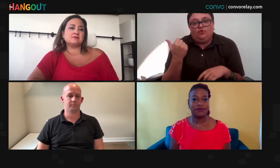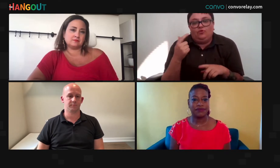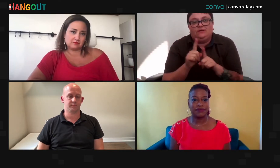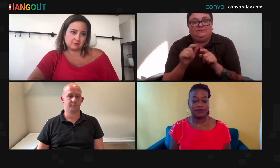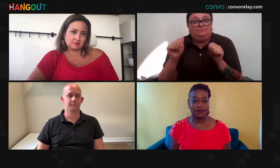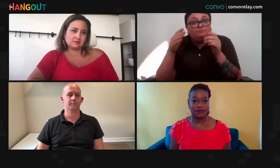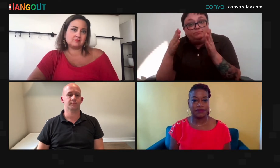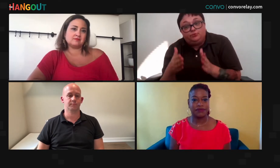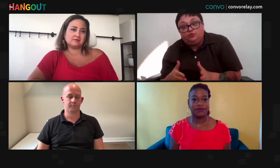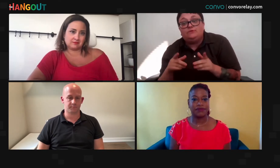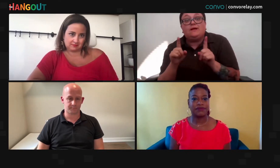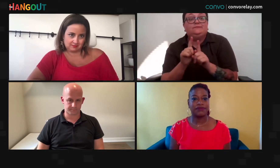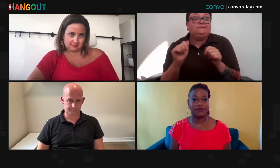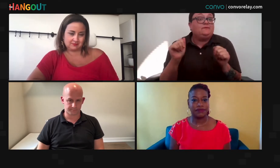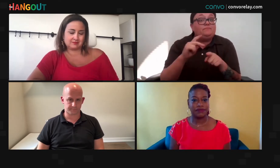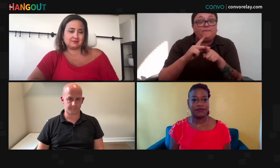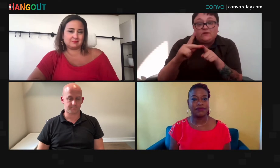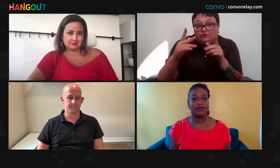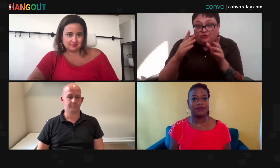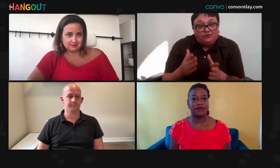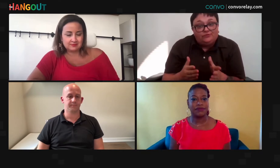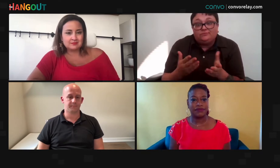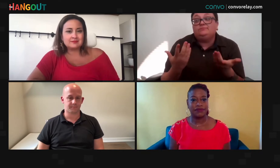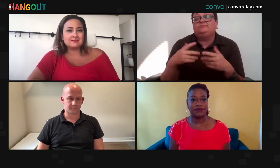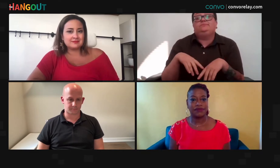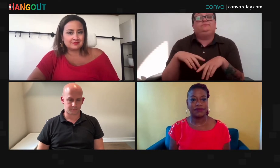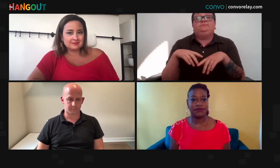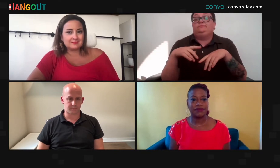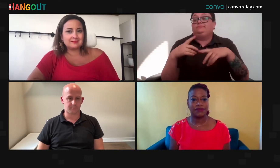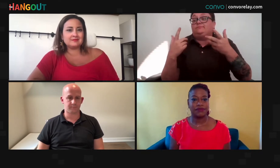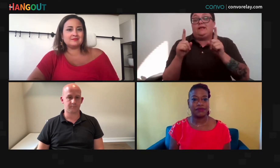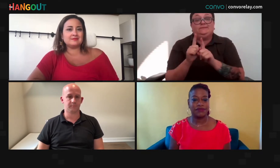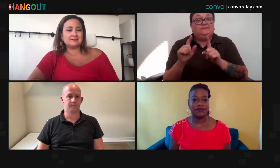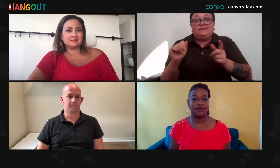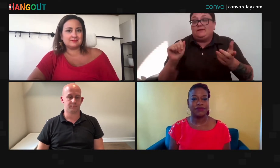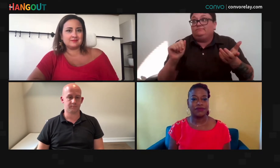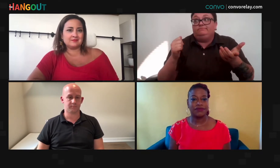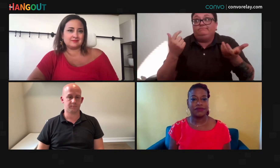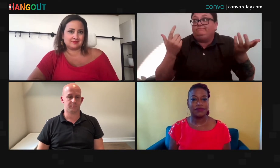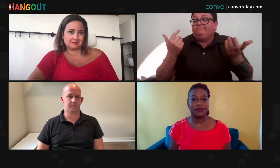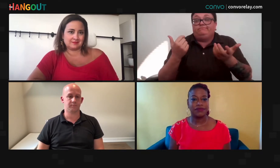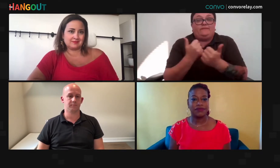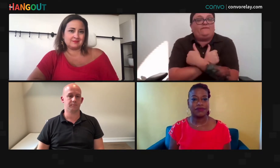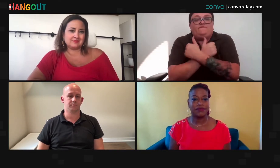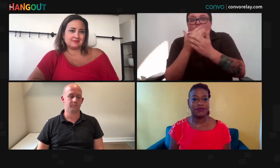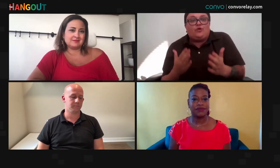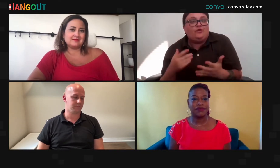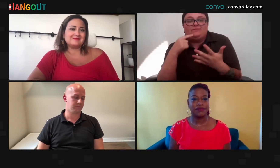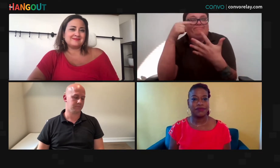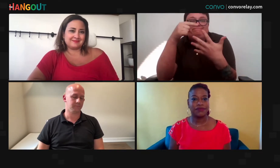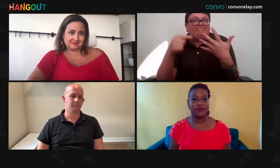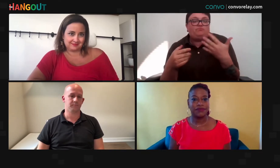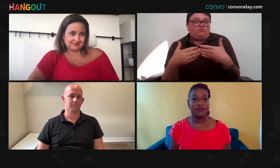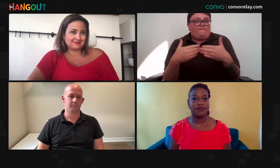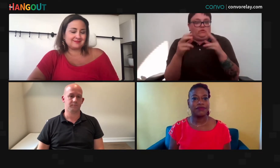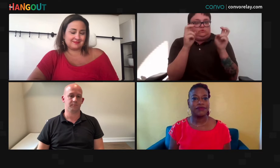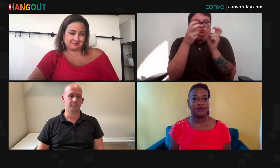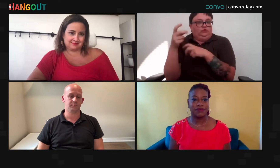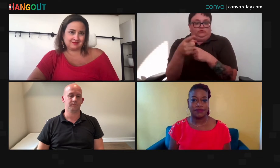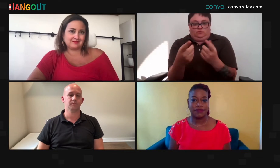me self-analyze a little bit better as a person, as a professional, as a lover, as